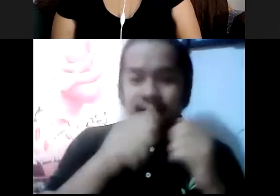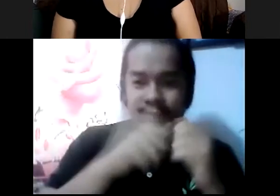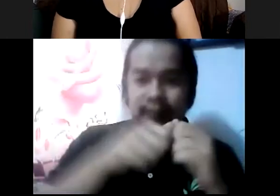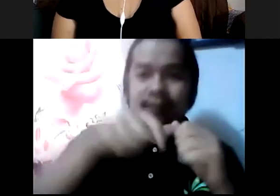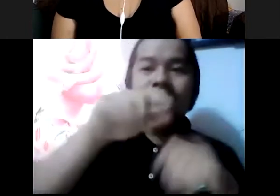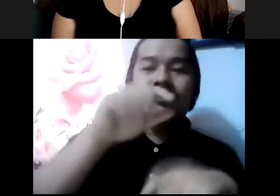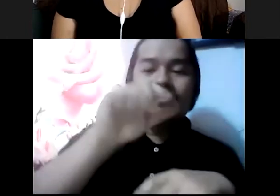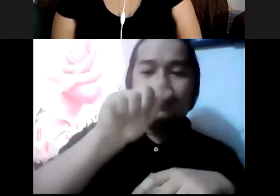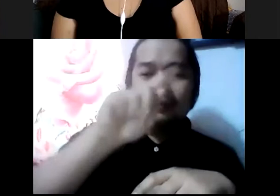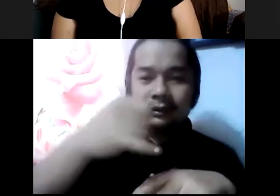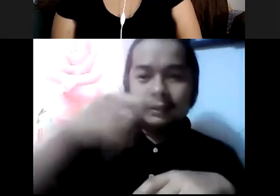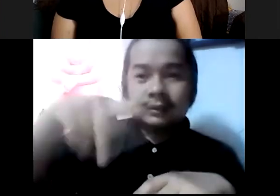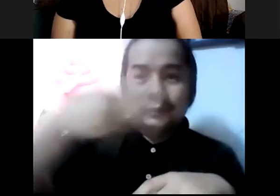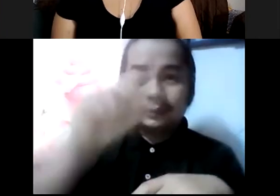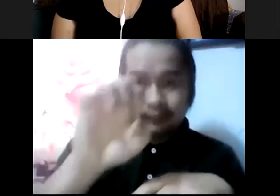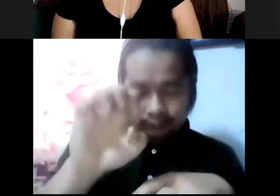beautiful,